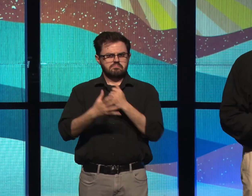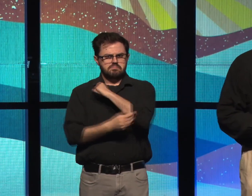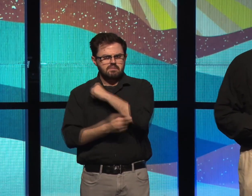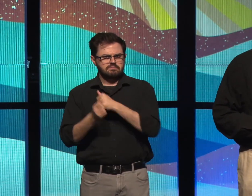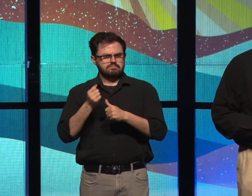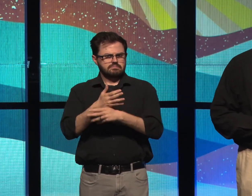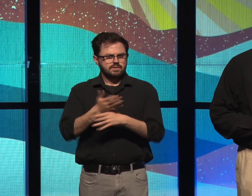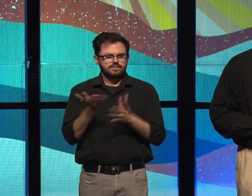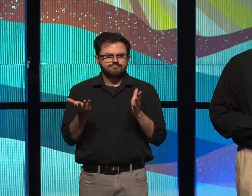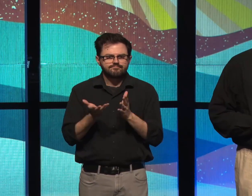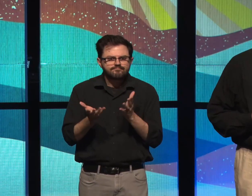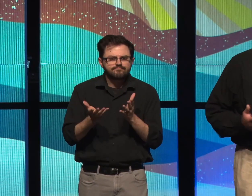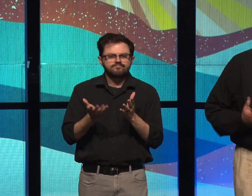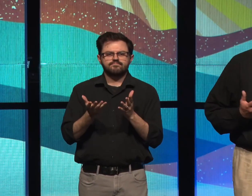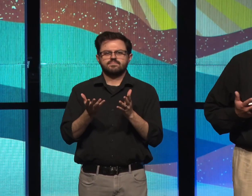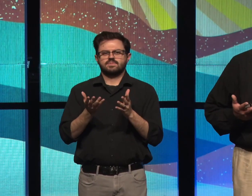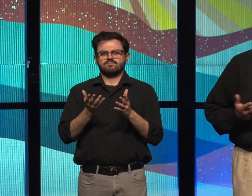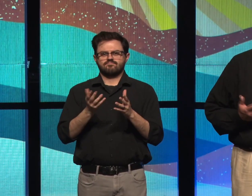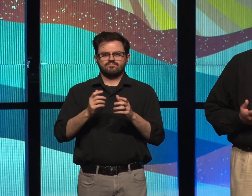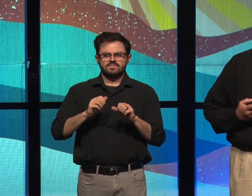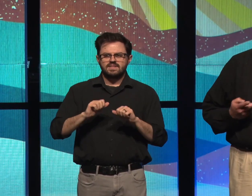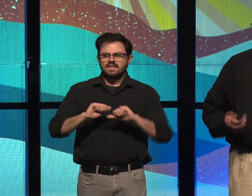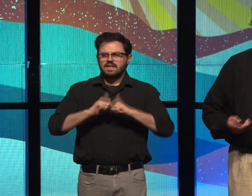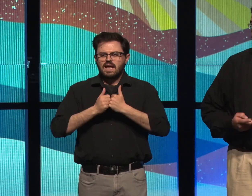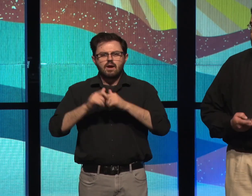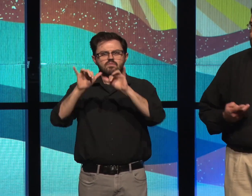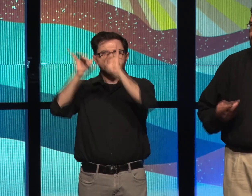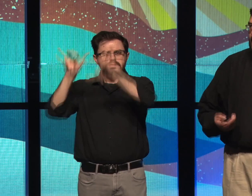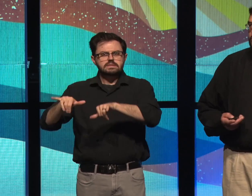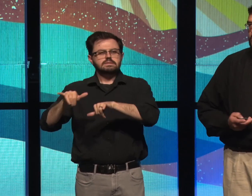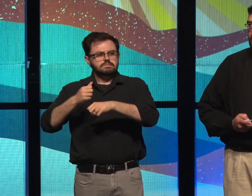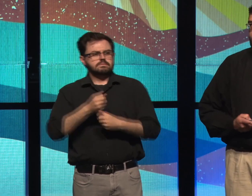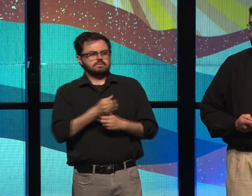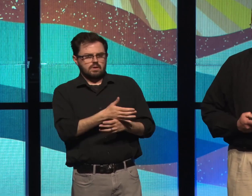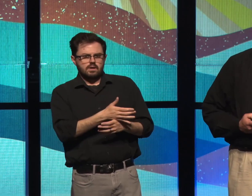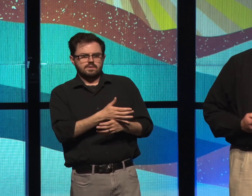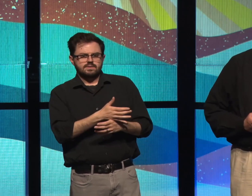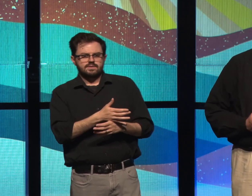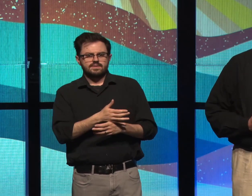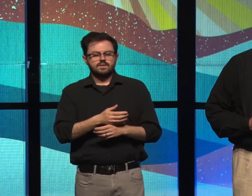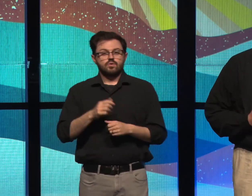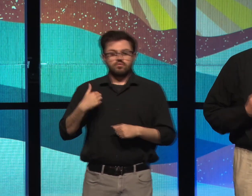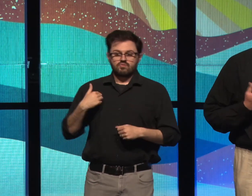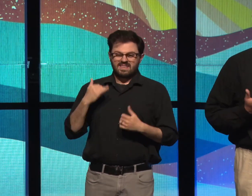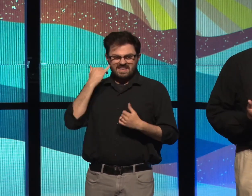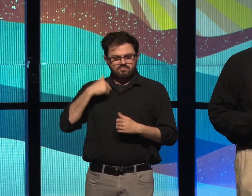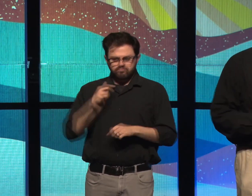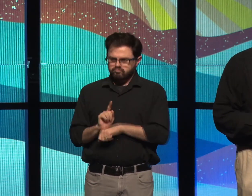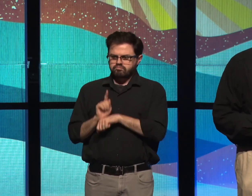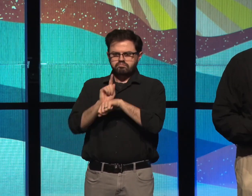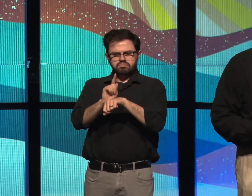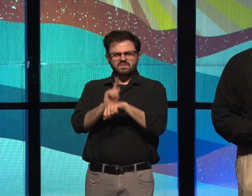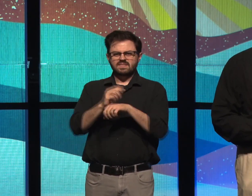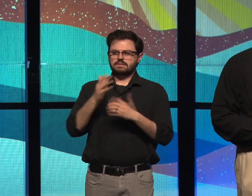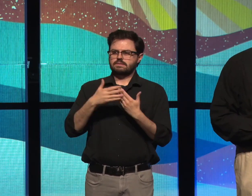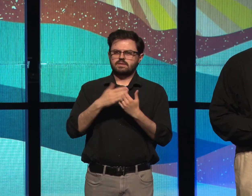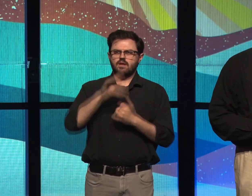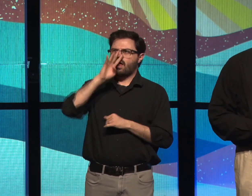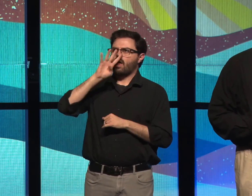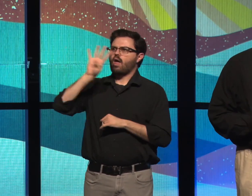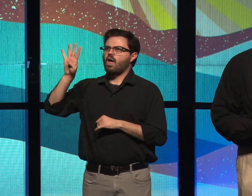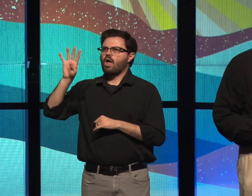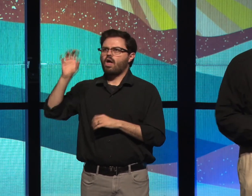systemic injustices. Privilege can make it easy to ignore these factual causations. Another step's